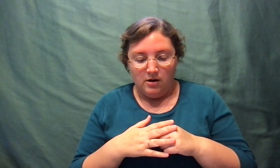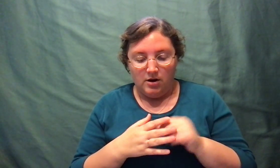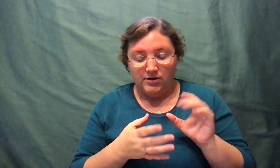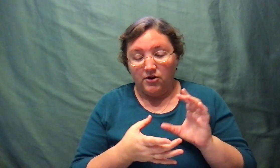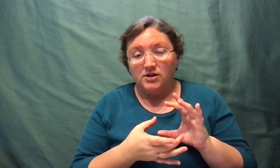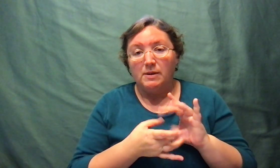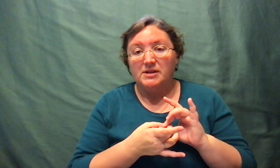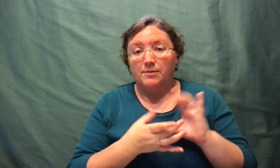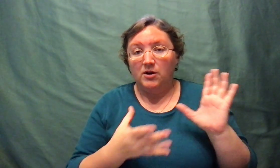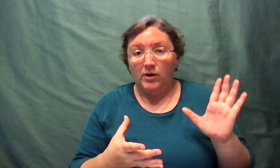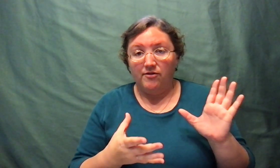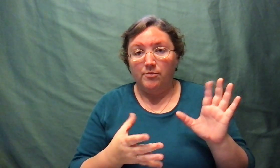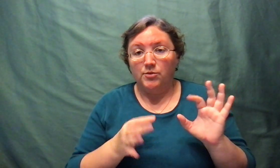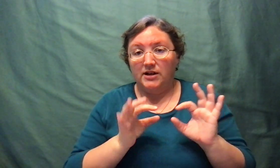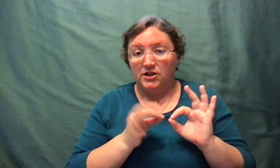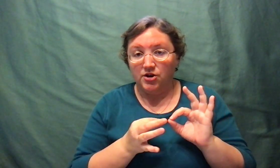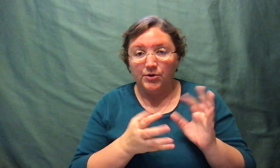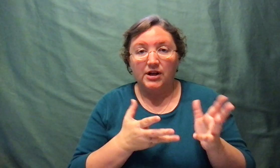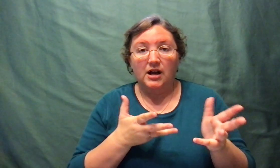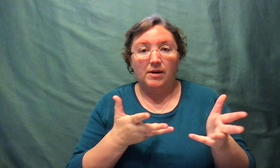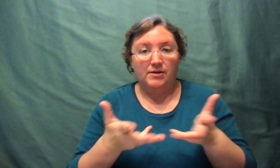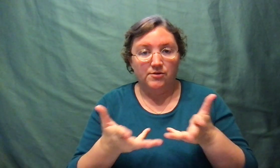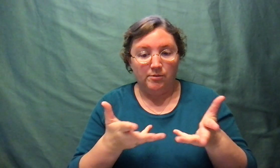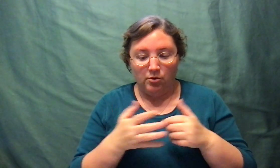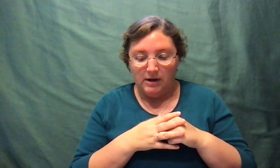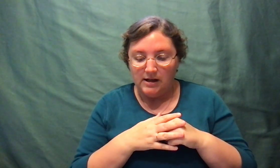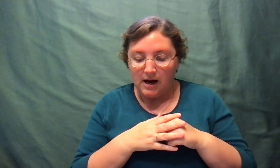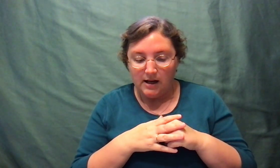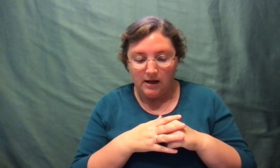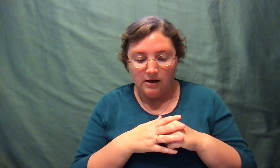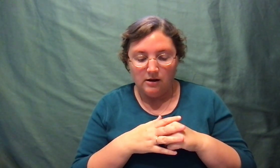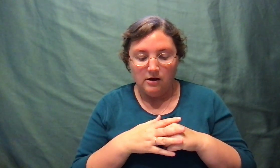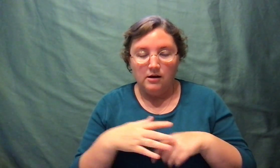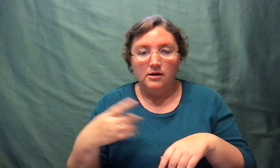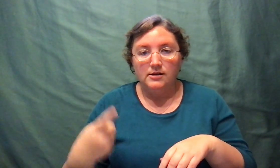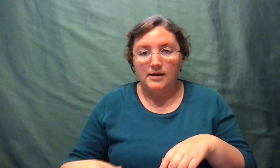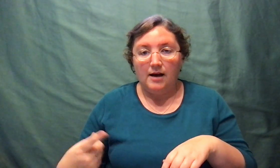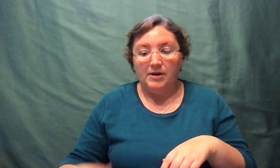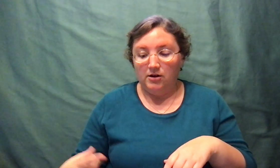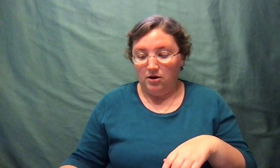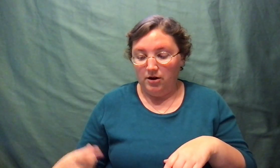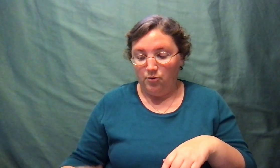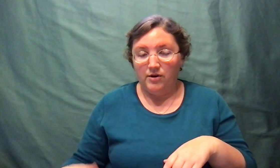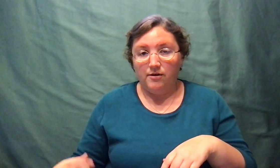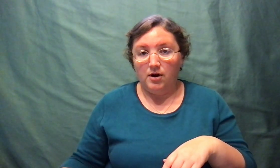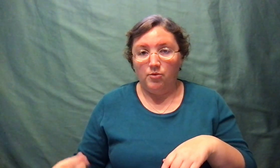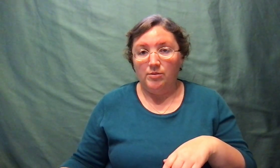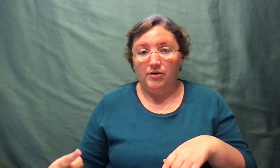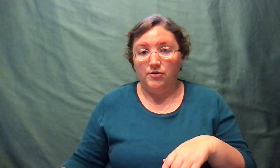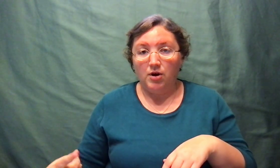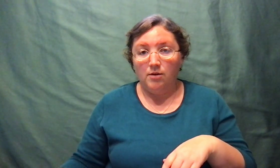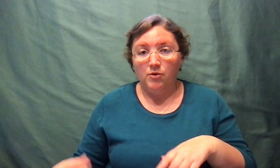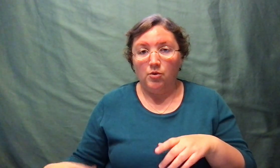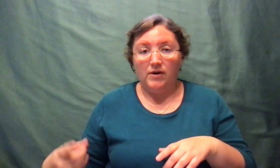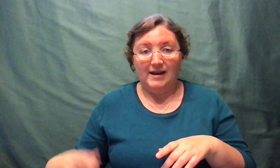As far as maybe stepping away from direct interpreting and maybe doing more mediating, tapping along on the rim of the drum, or where they can